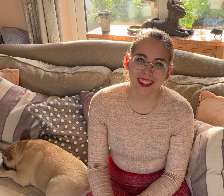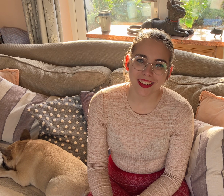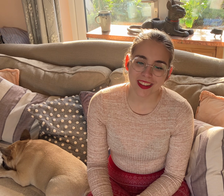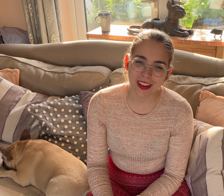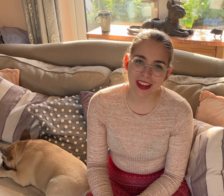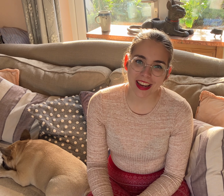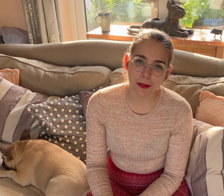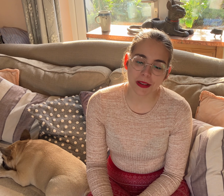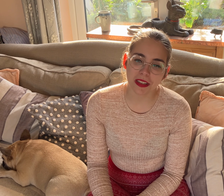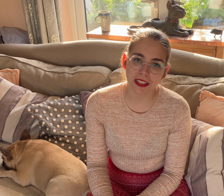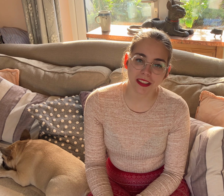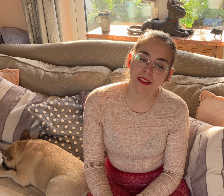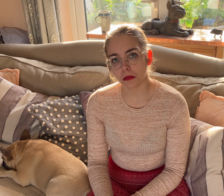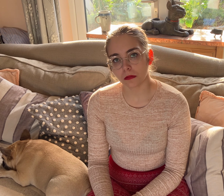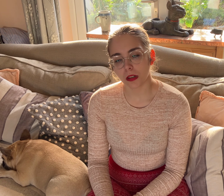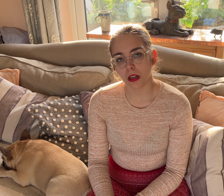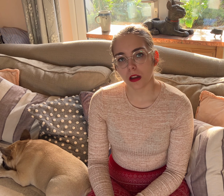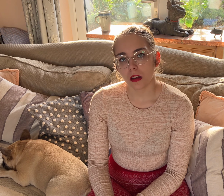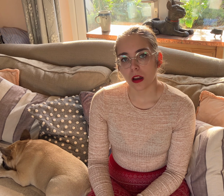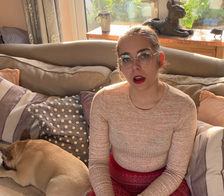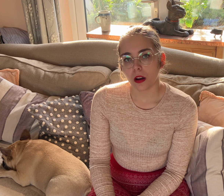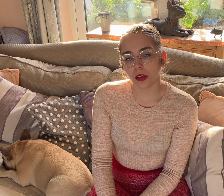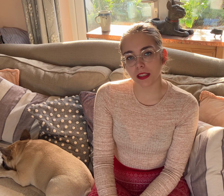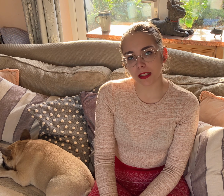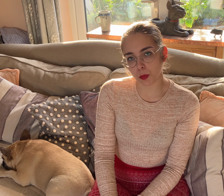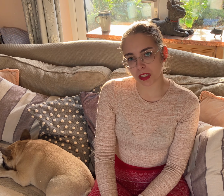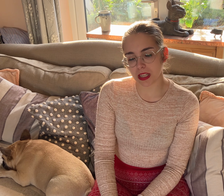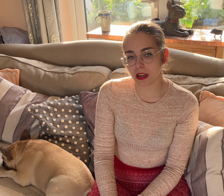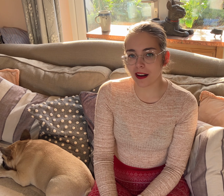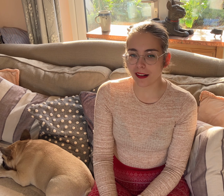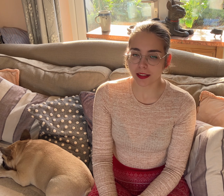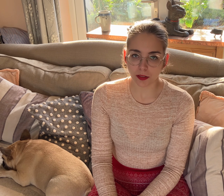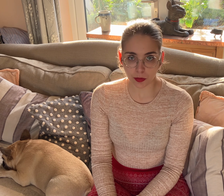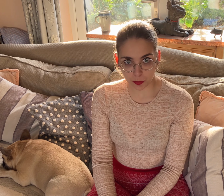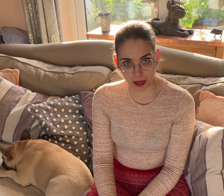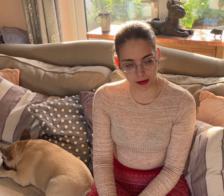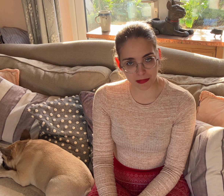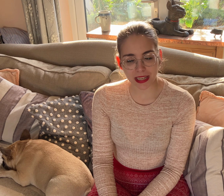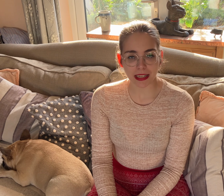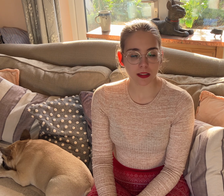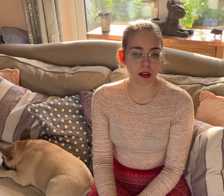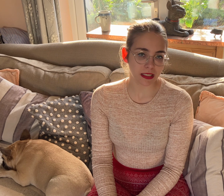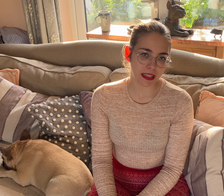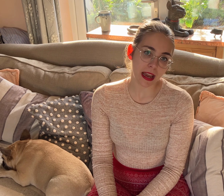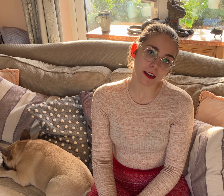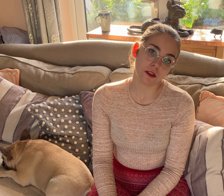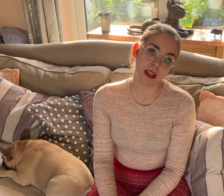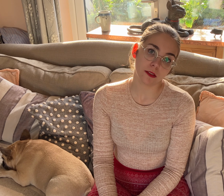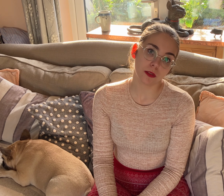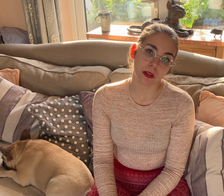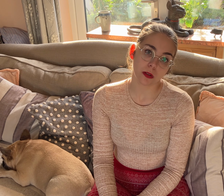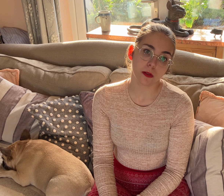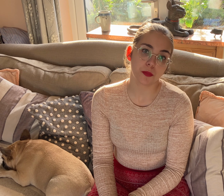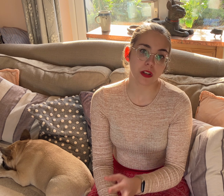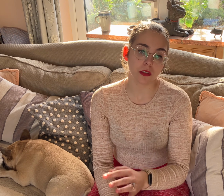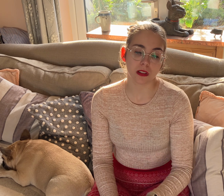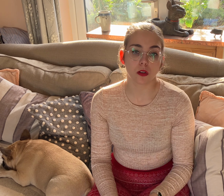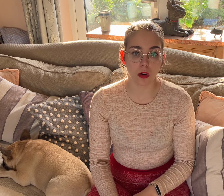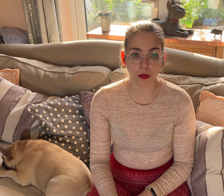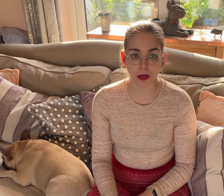Okay, well done. Although this was the last new bit, it is not the actual end of the song because the chorus